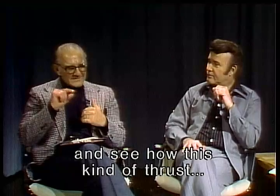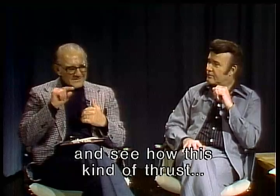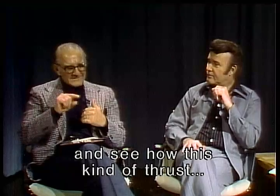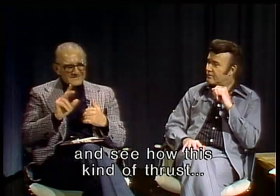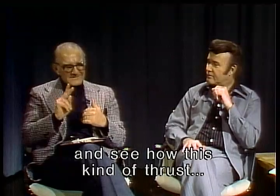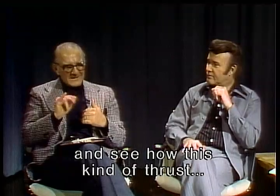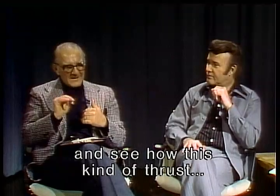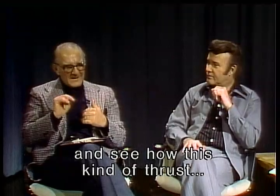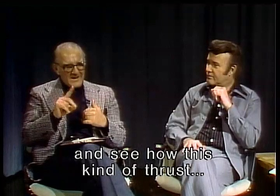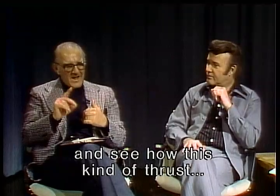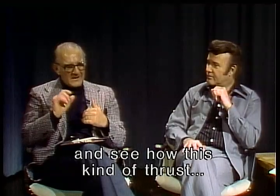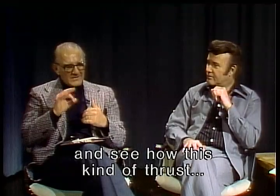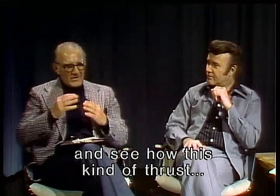this kind of